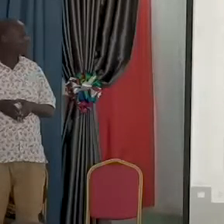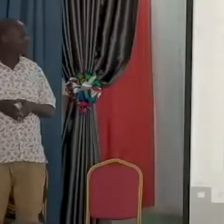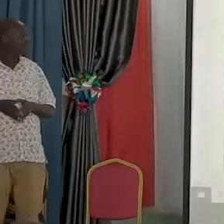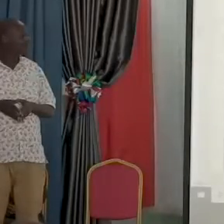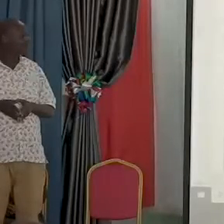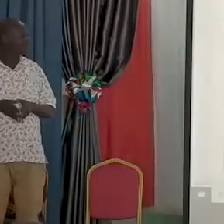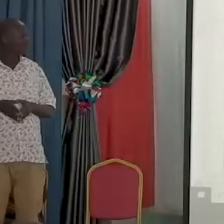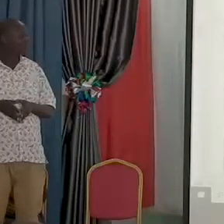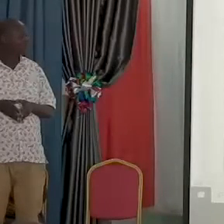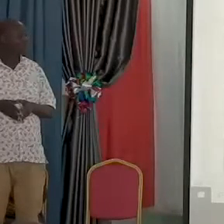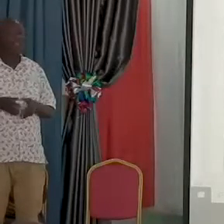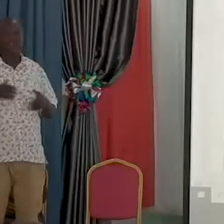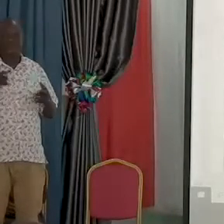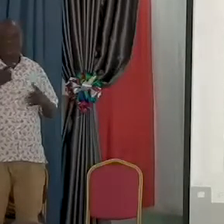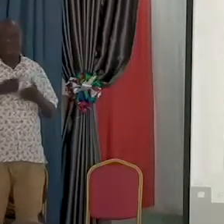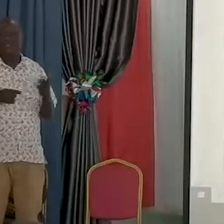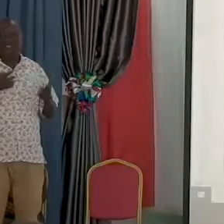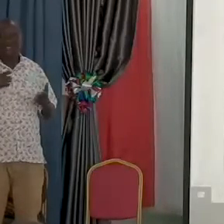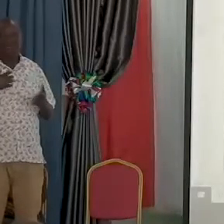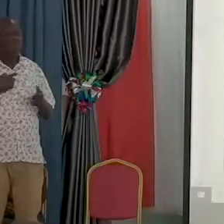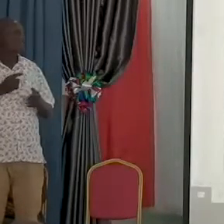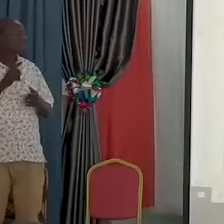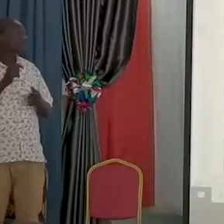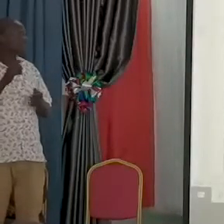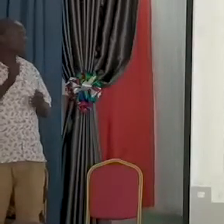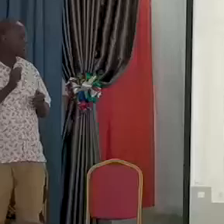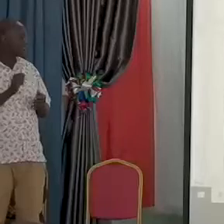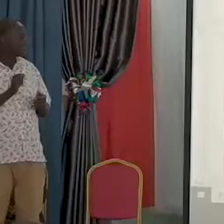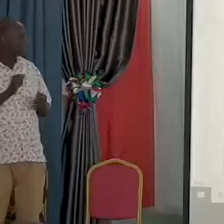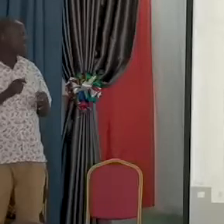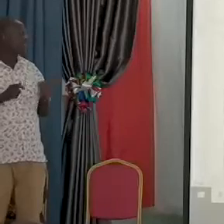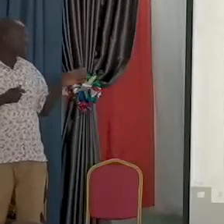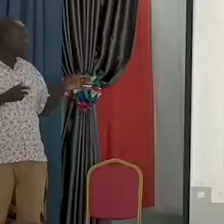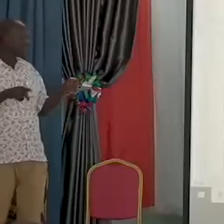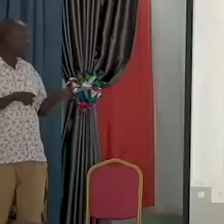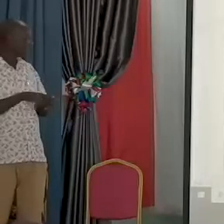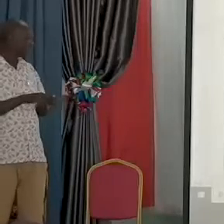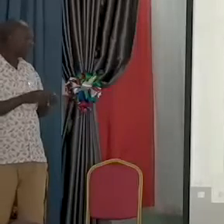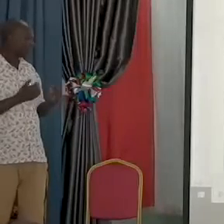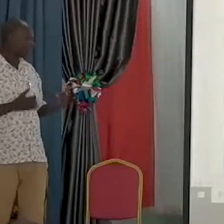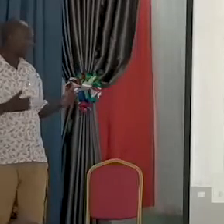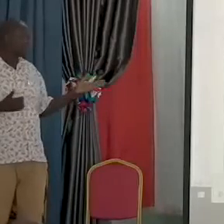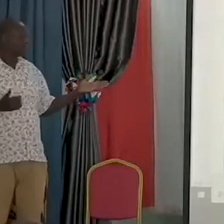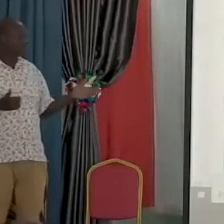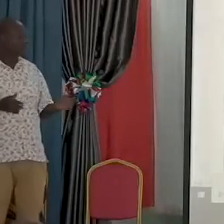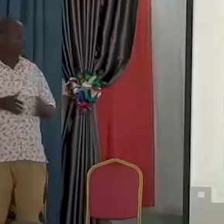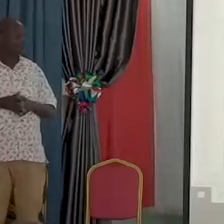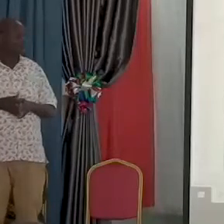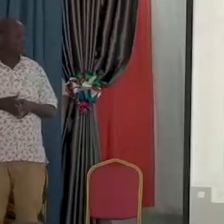So what types of tasks would a child do in a classroom like this who's 8 years old?